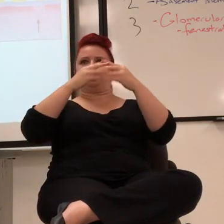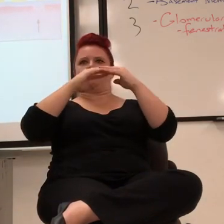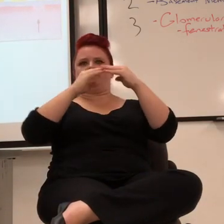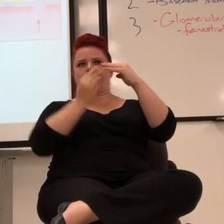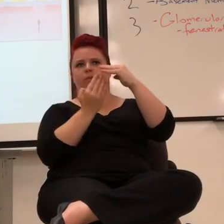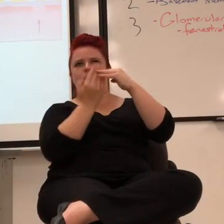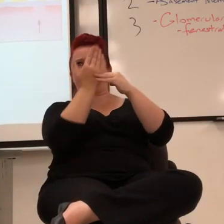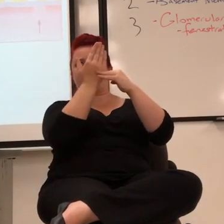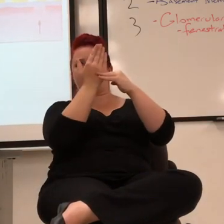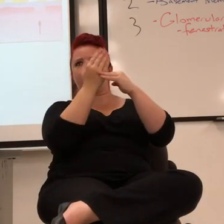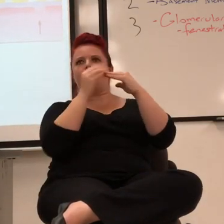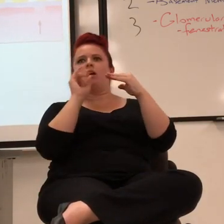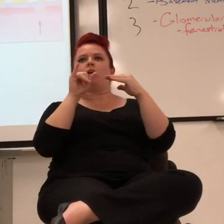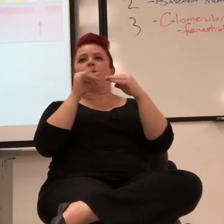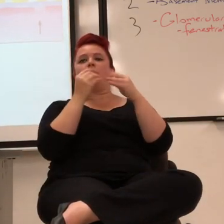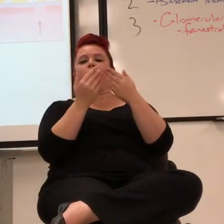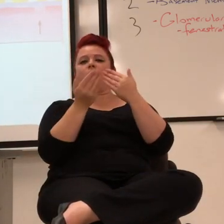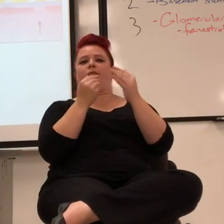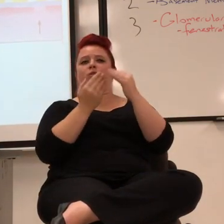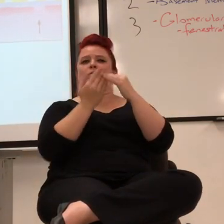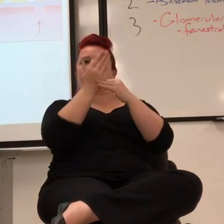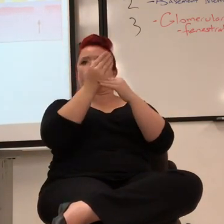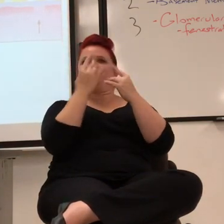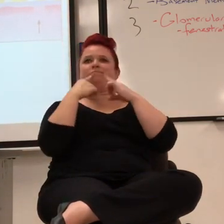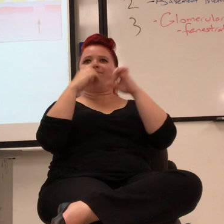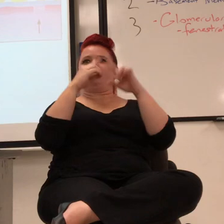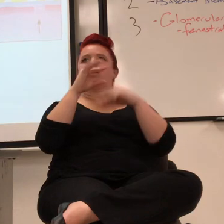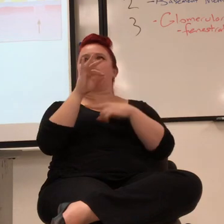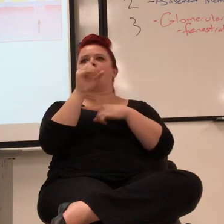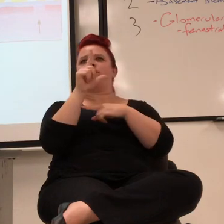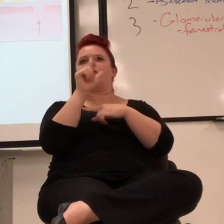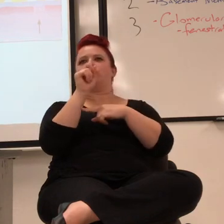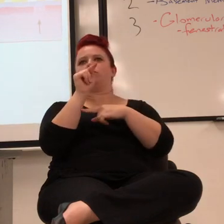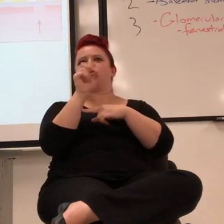What makes it out is called the filtrate. Okay. So it's a very good filter.